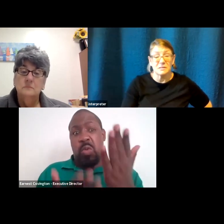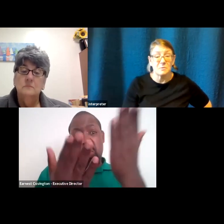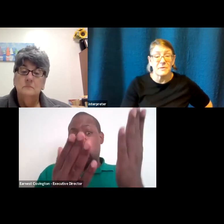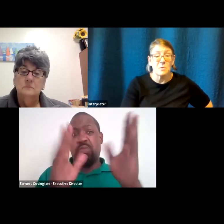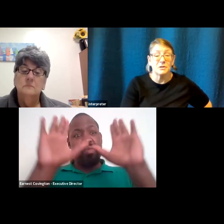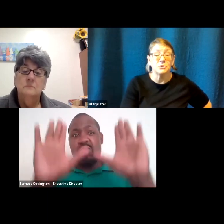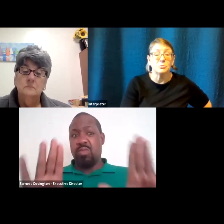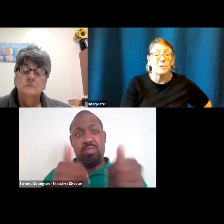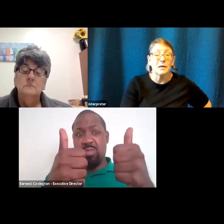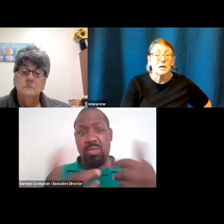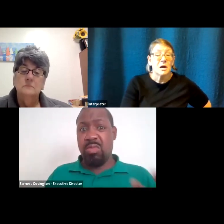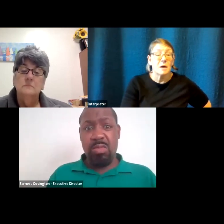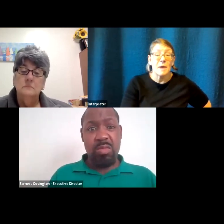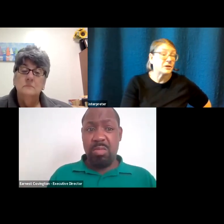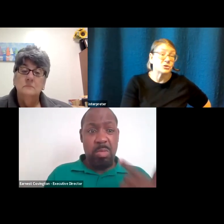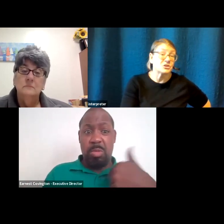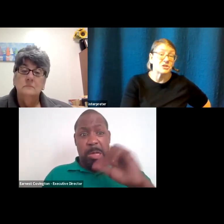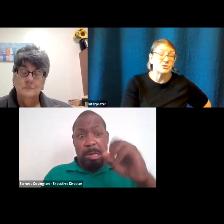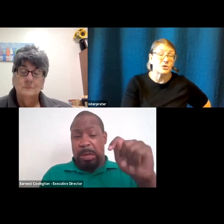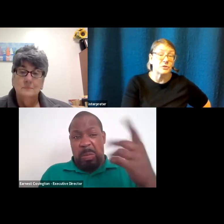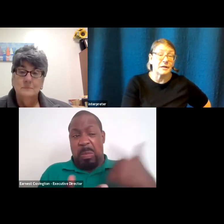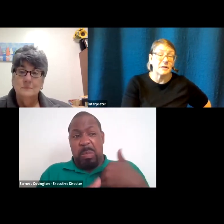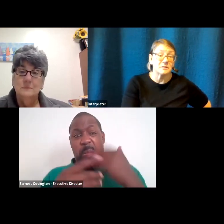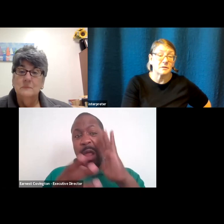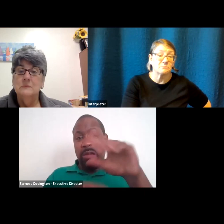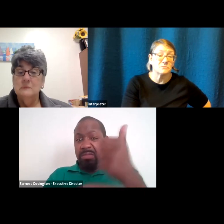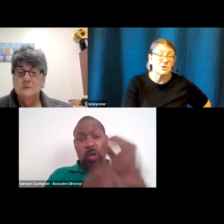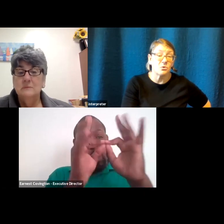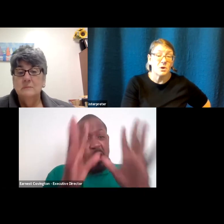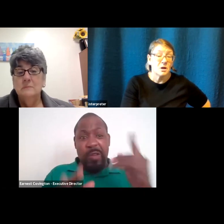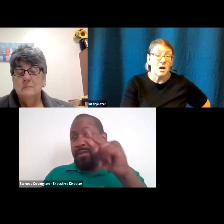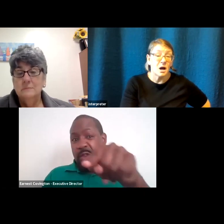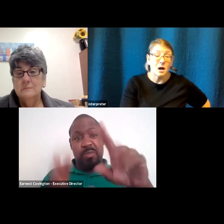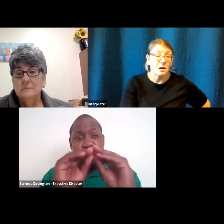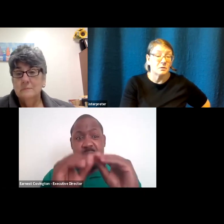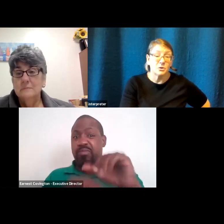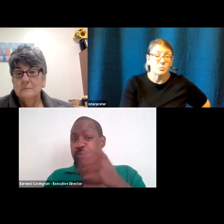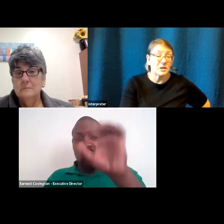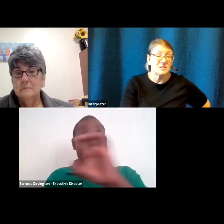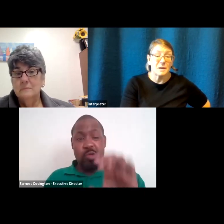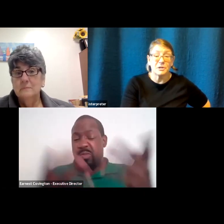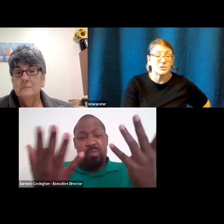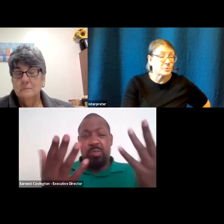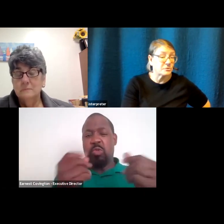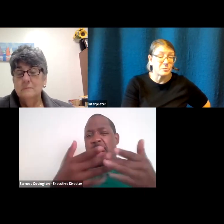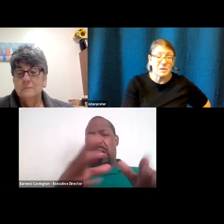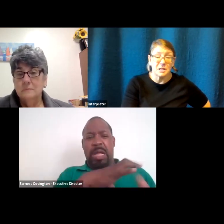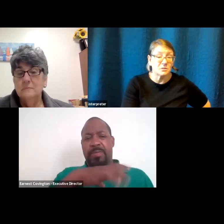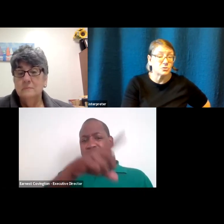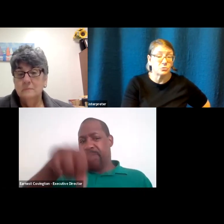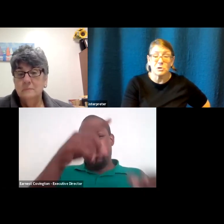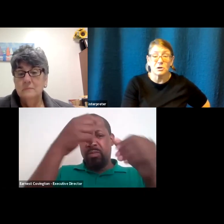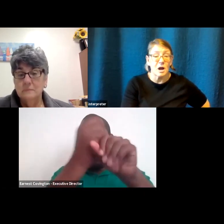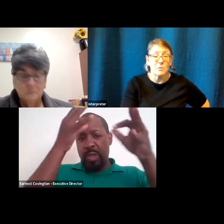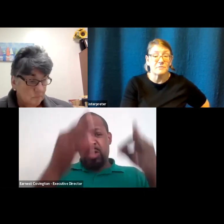committee decide what they want to do, but I think your suggestions are great, Nancy. So And we can set up an interpreter for the